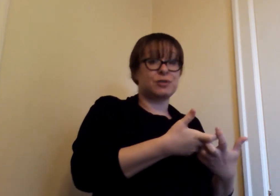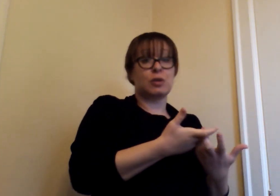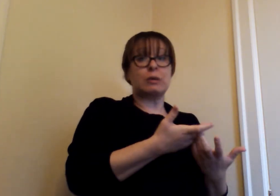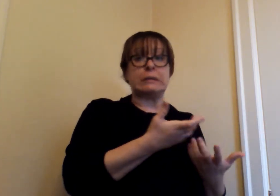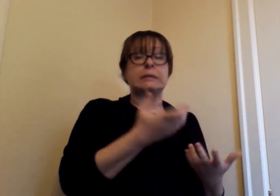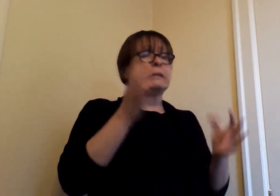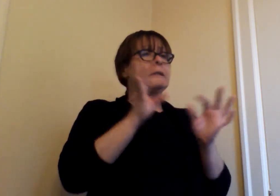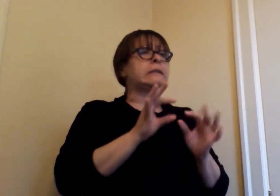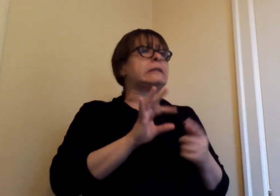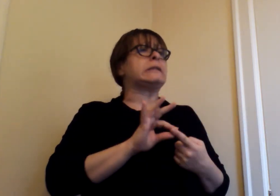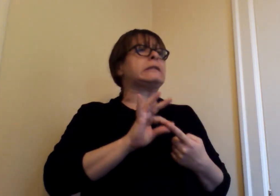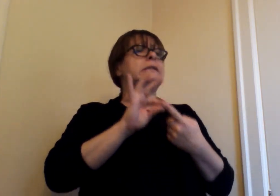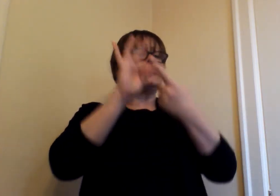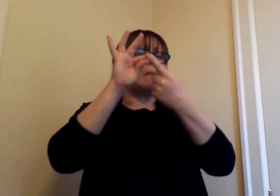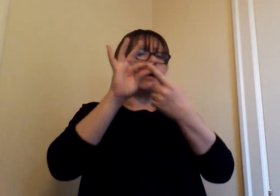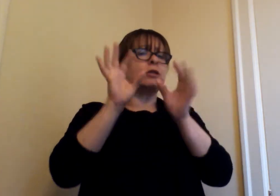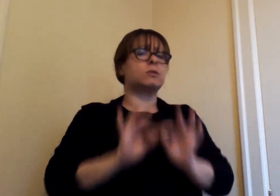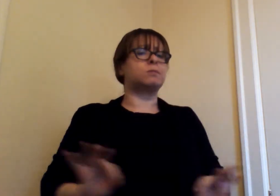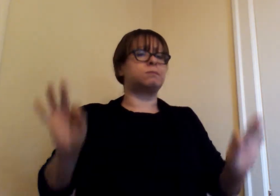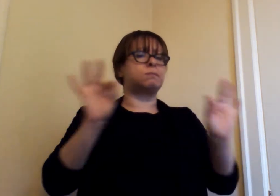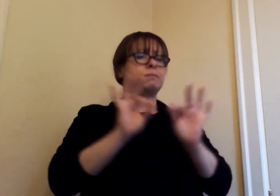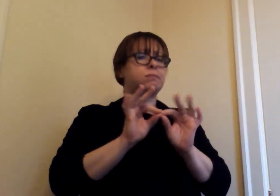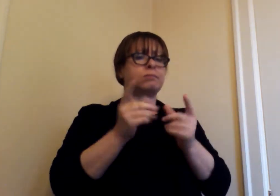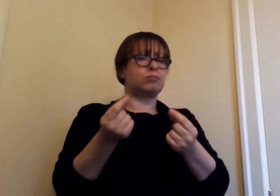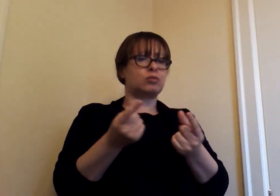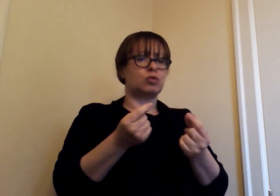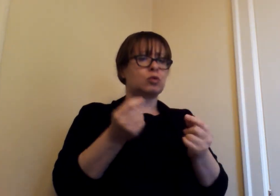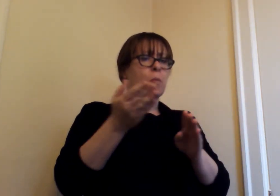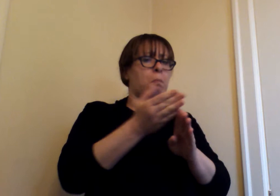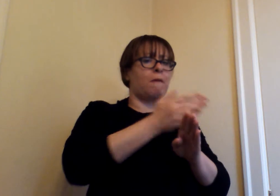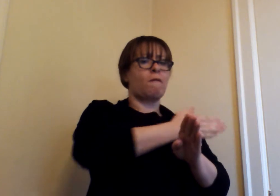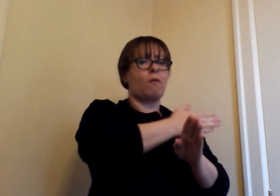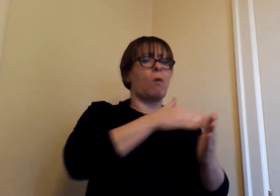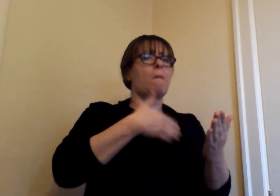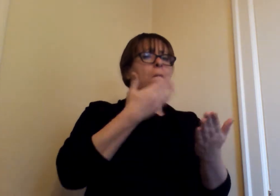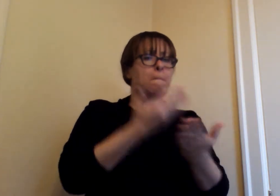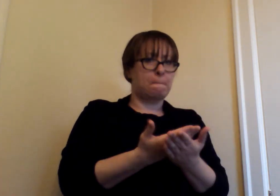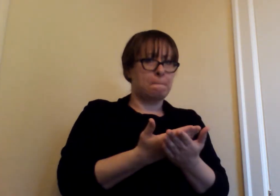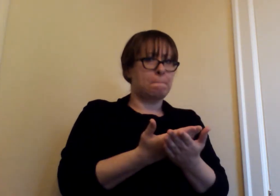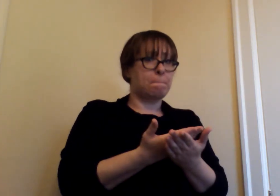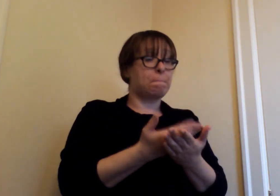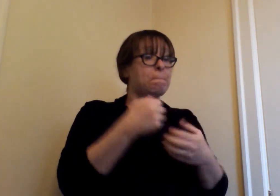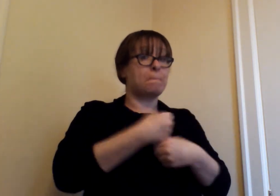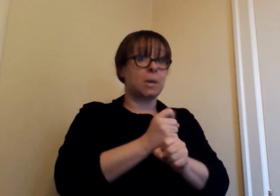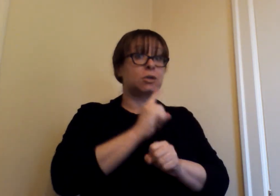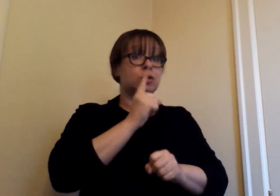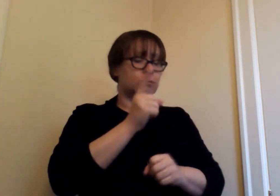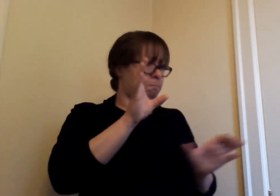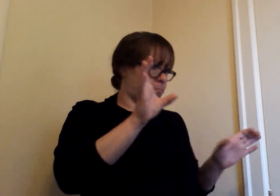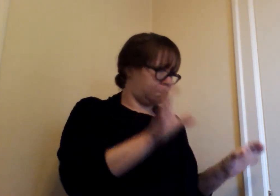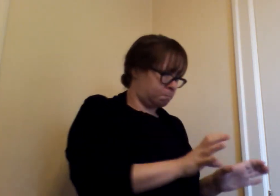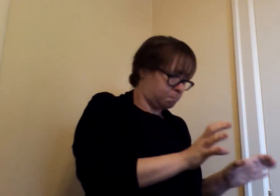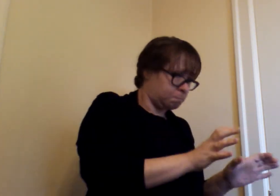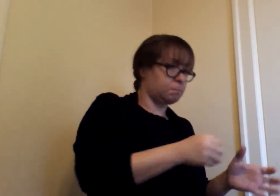with a requesting physician or healthcare worker on duty. But if the given information does agree, it's time to prepare yourself